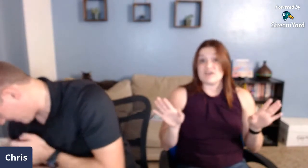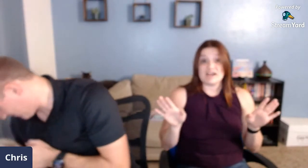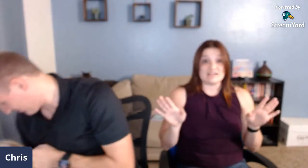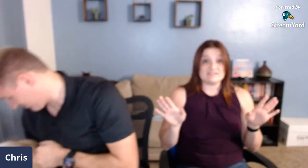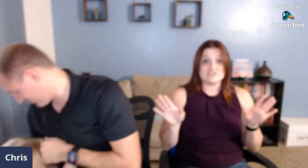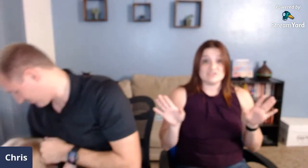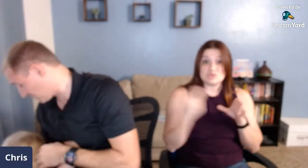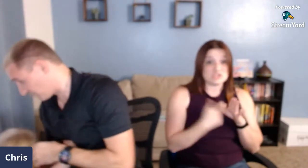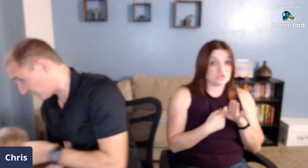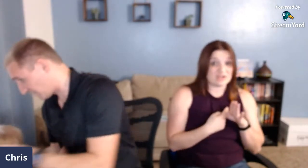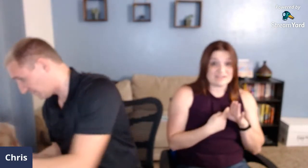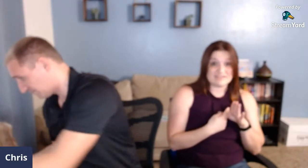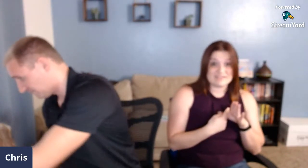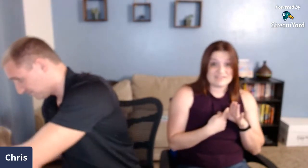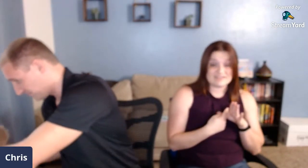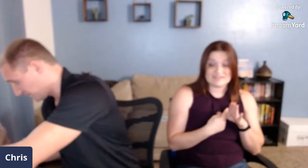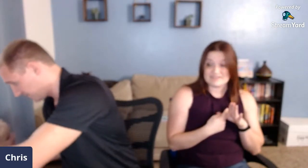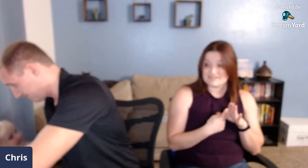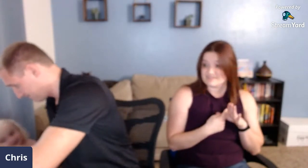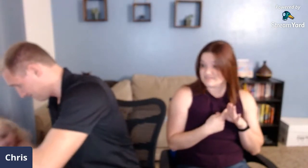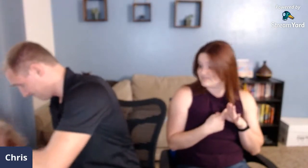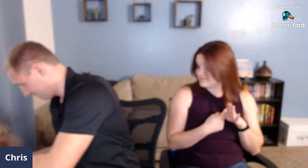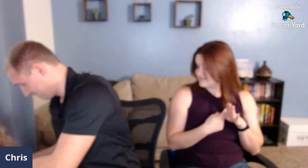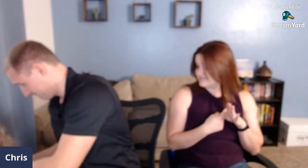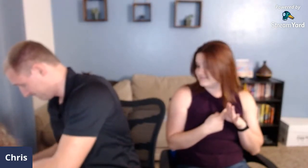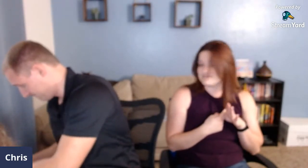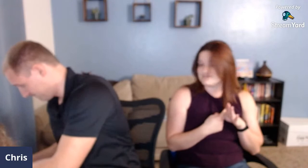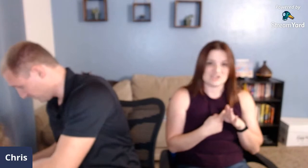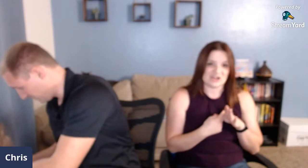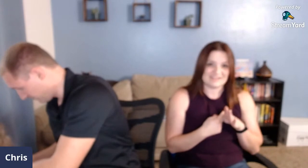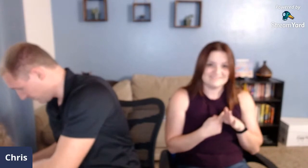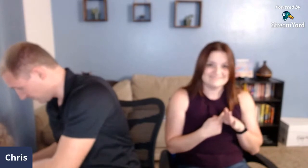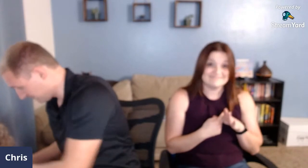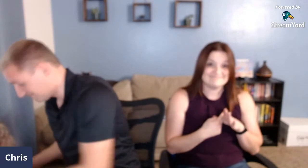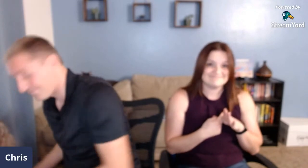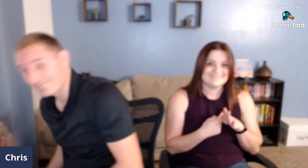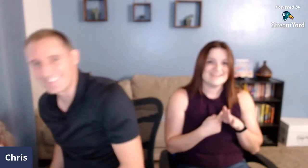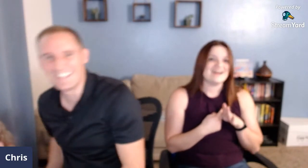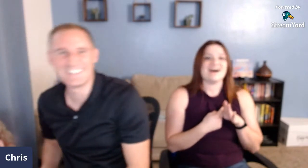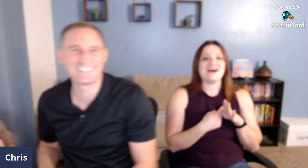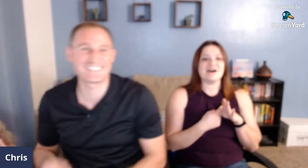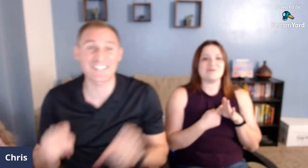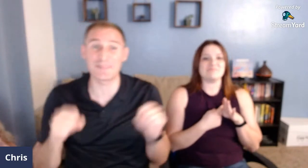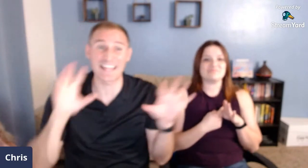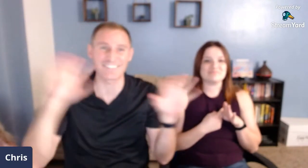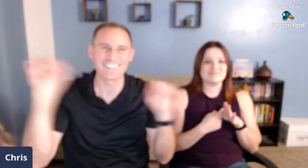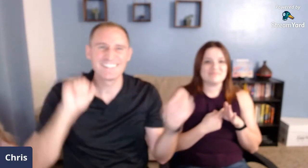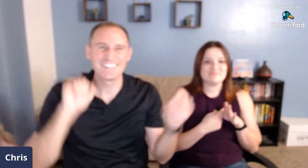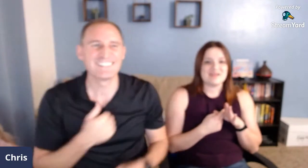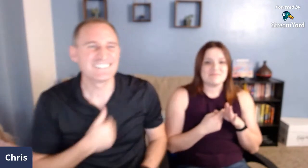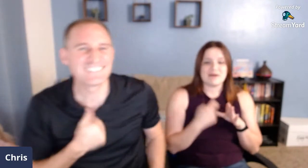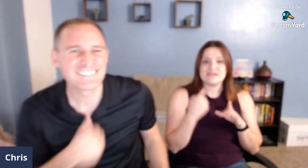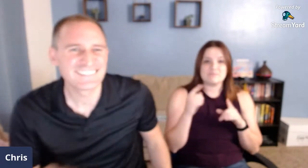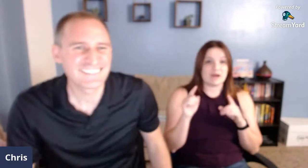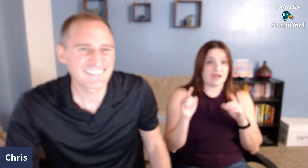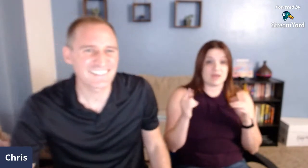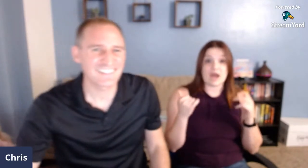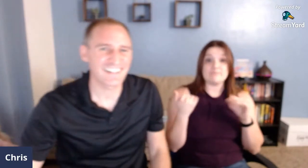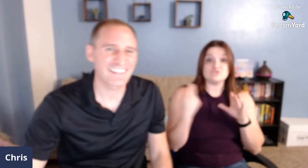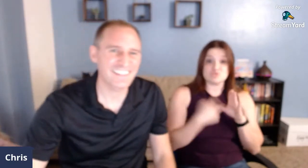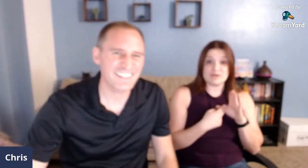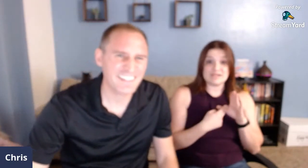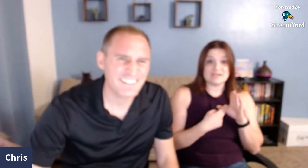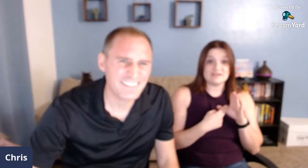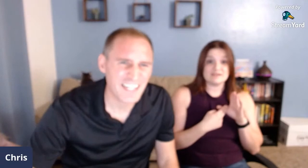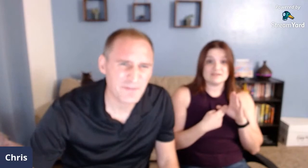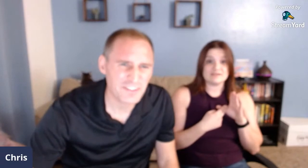That's fine. You can join. Right here? Sorry. She can be loud.